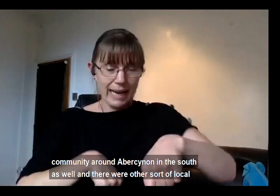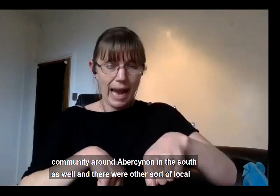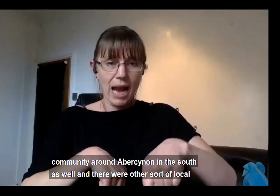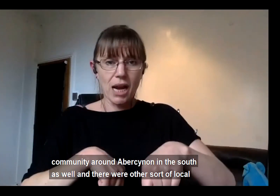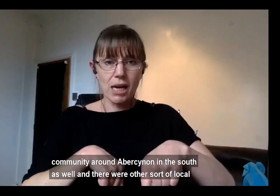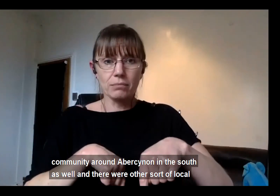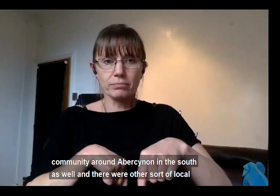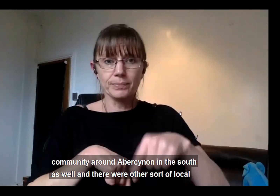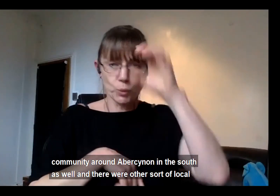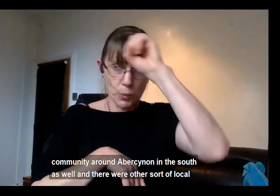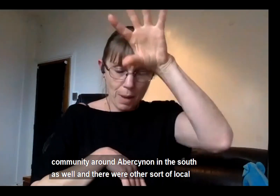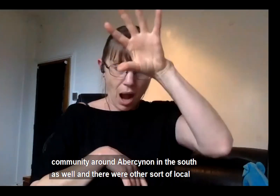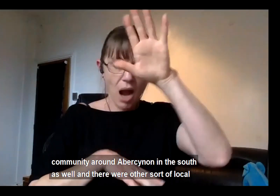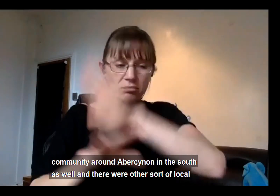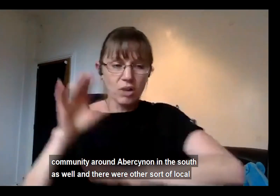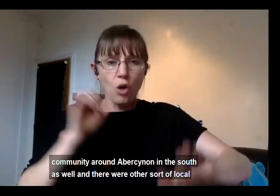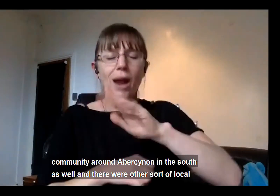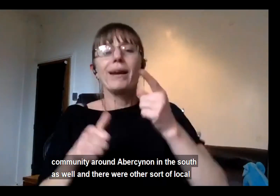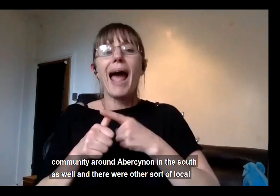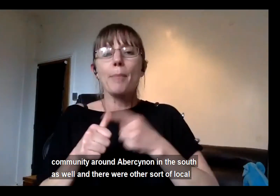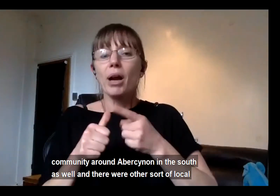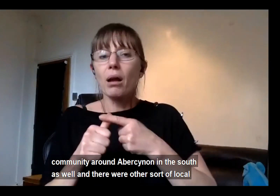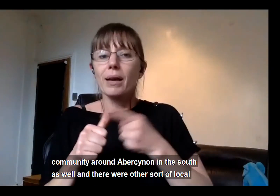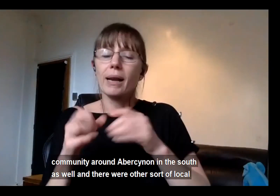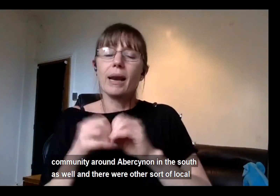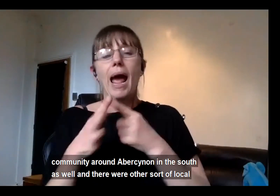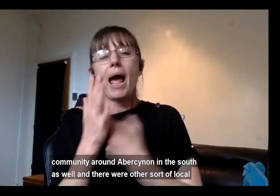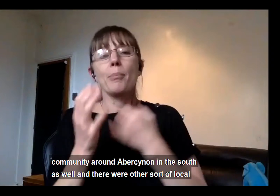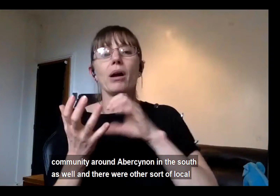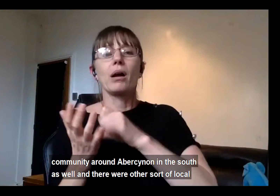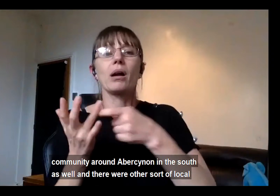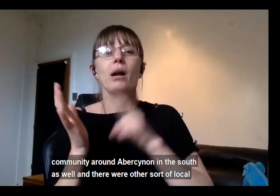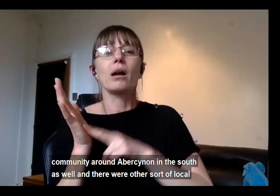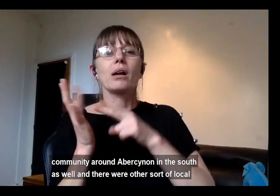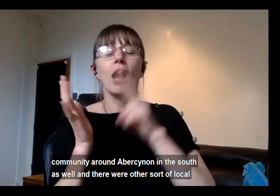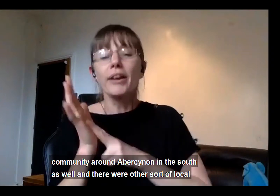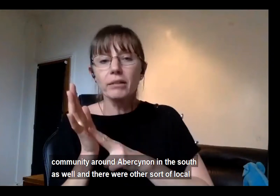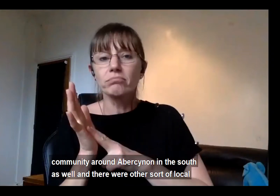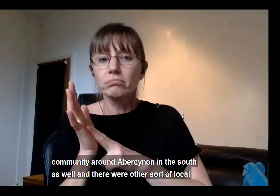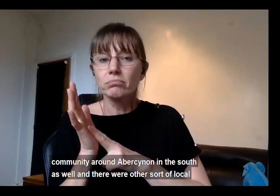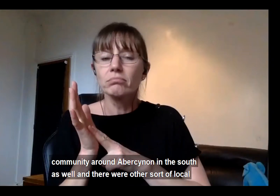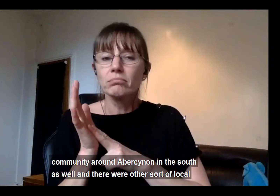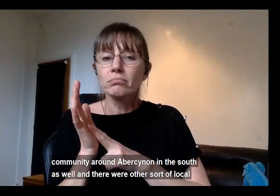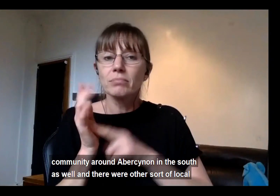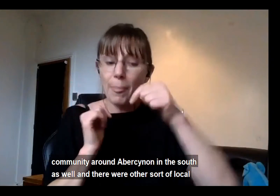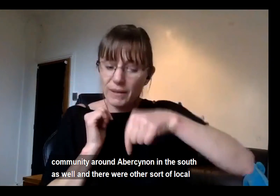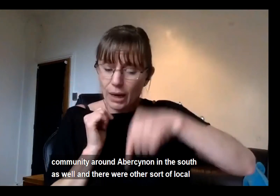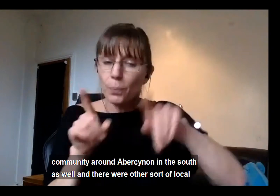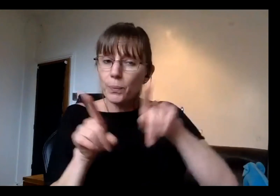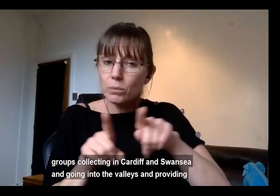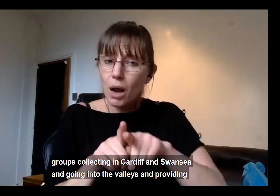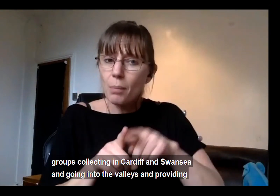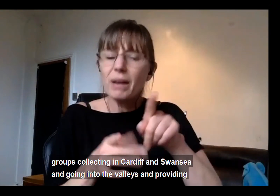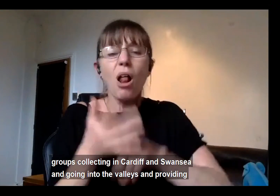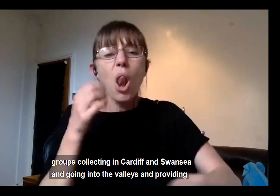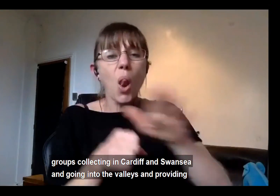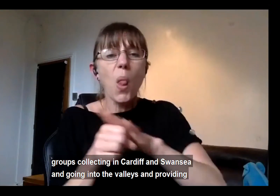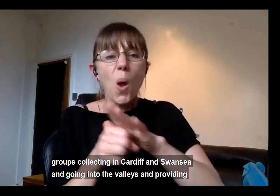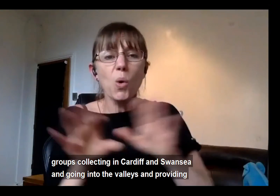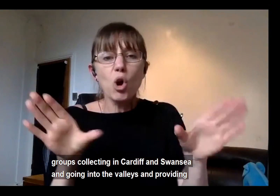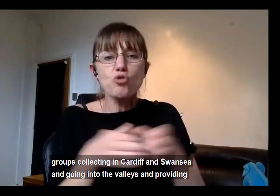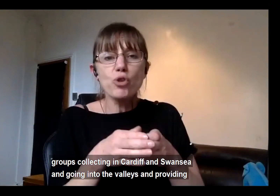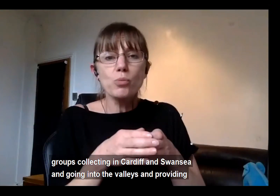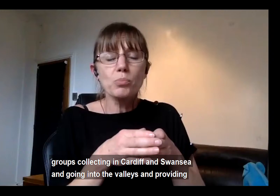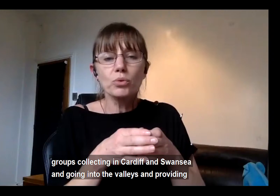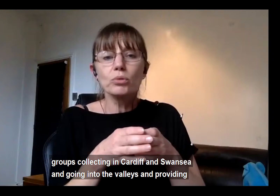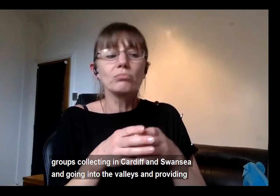and community around Abercynon near Pontypridd in the south as well. And there were other sort of local groups collecting in